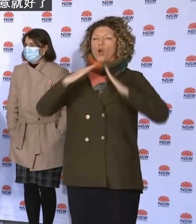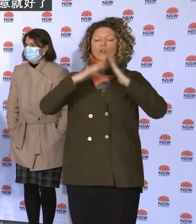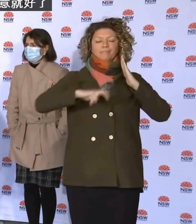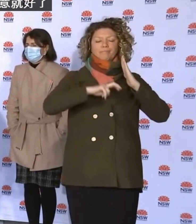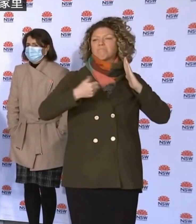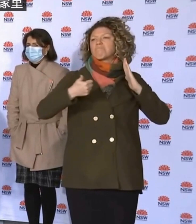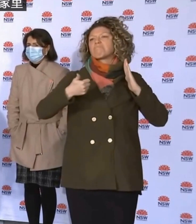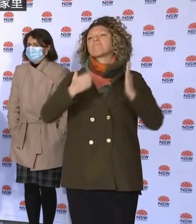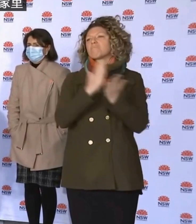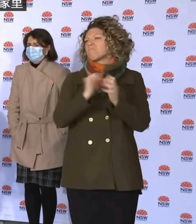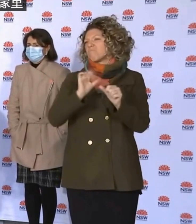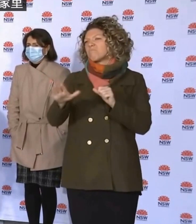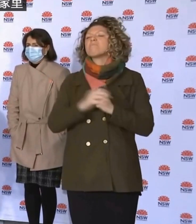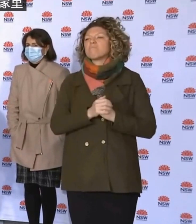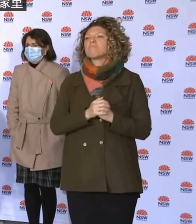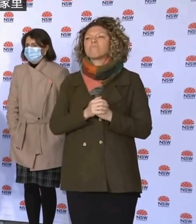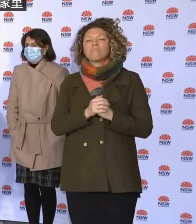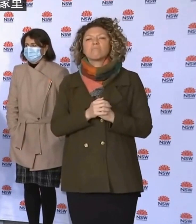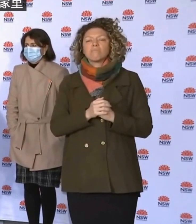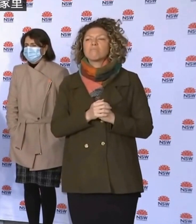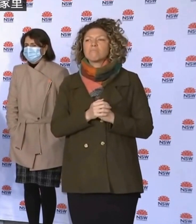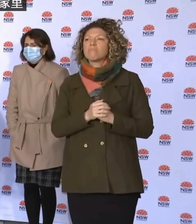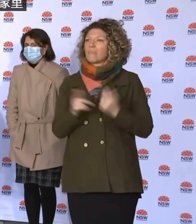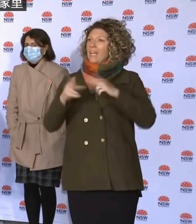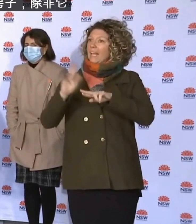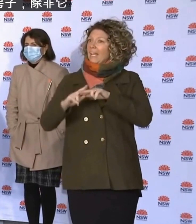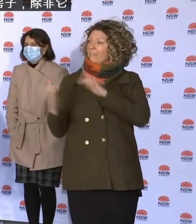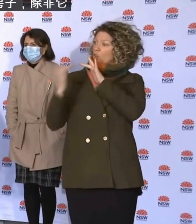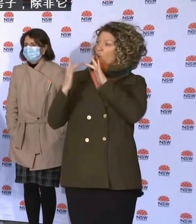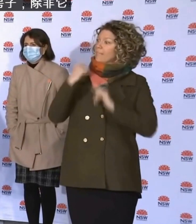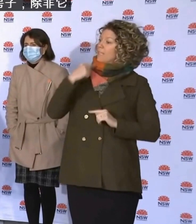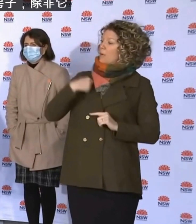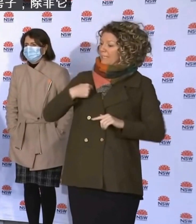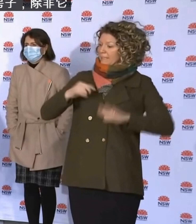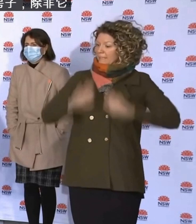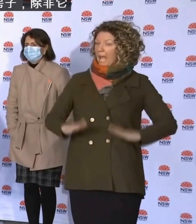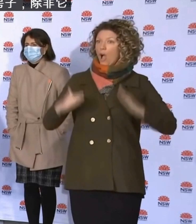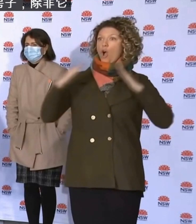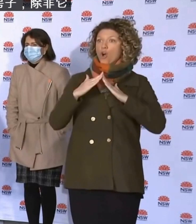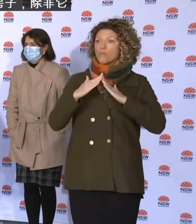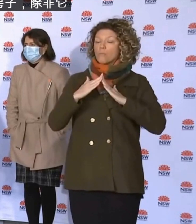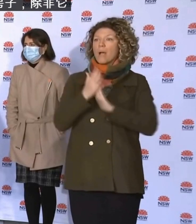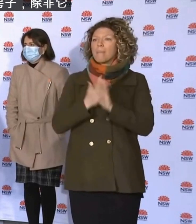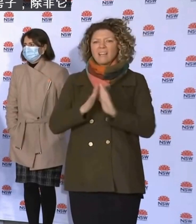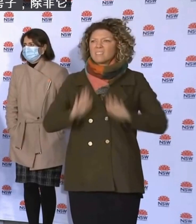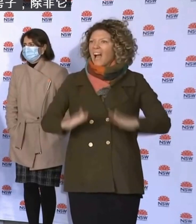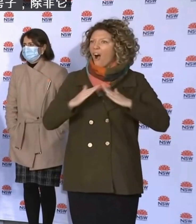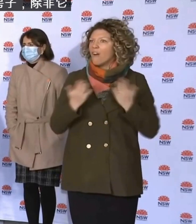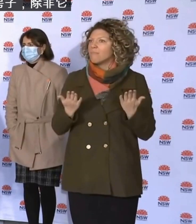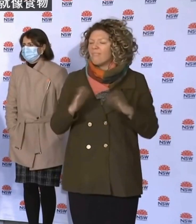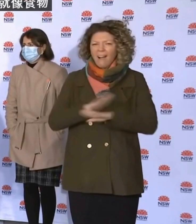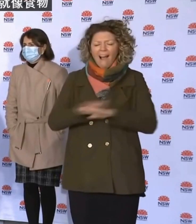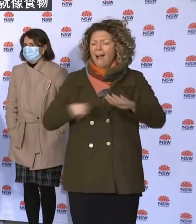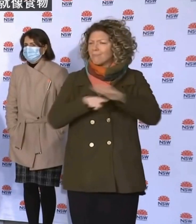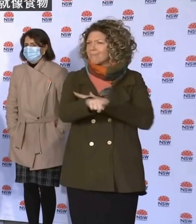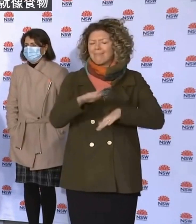draw attention, in the stay-at-home, when you're under stay-at-home instructions, which is now, is that you really can't leave the house unless